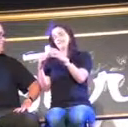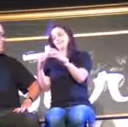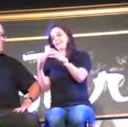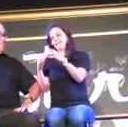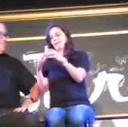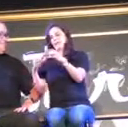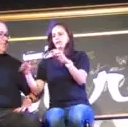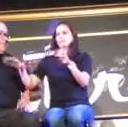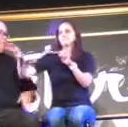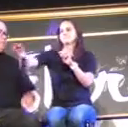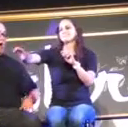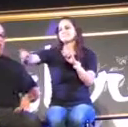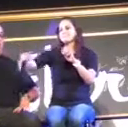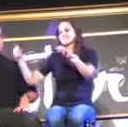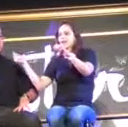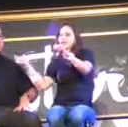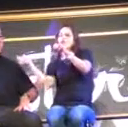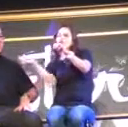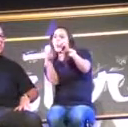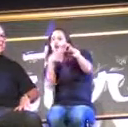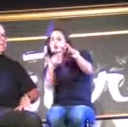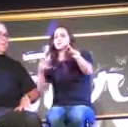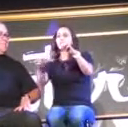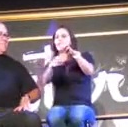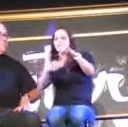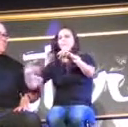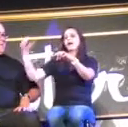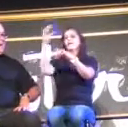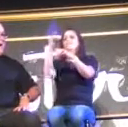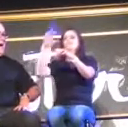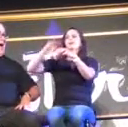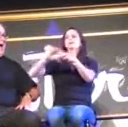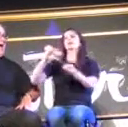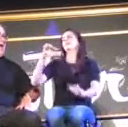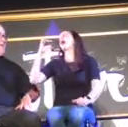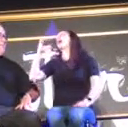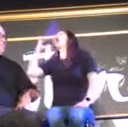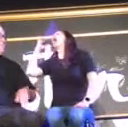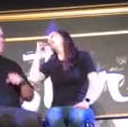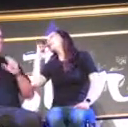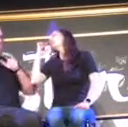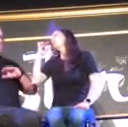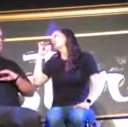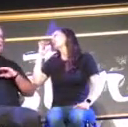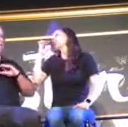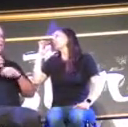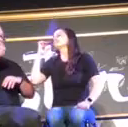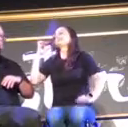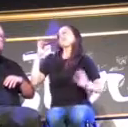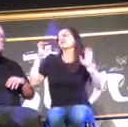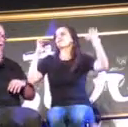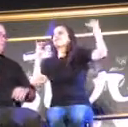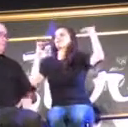the sandwich. Boom, that's how I like it too. Cut off the bottom. Flippity doo dah